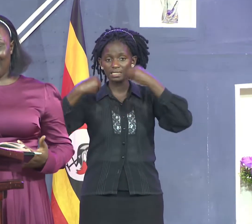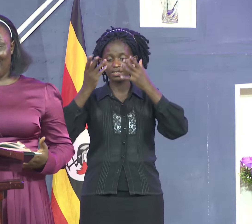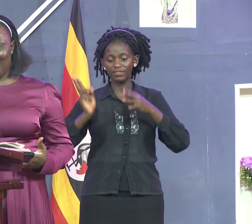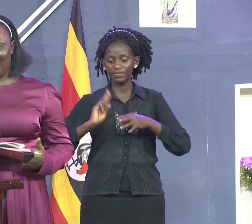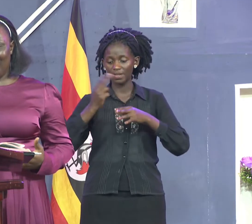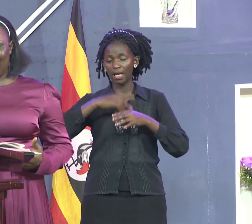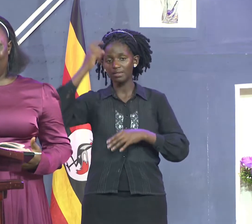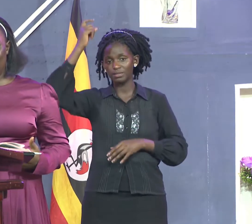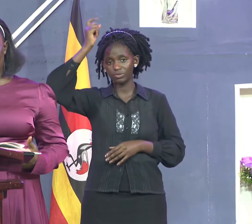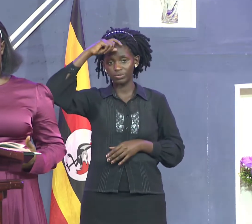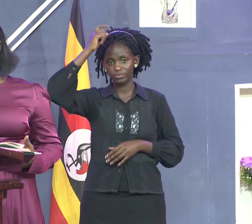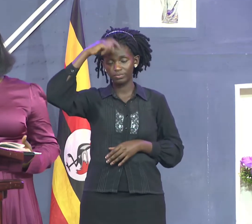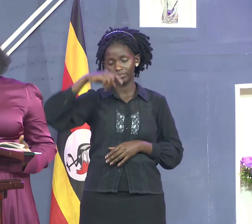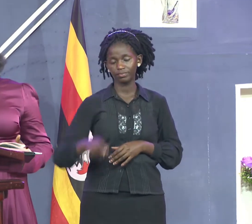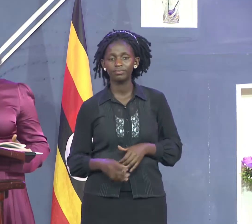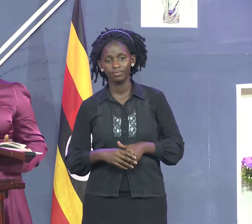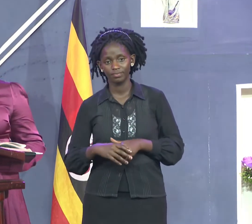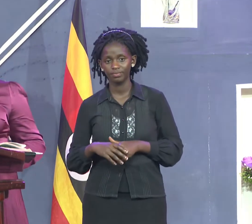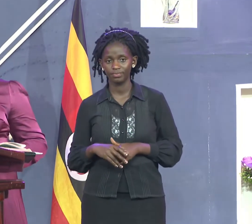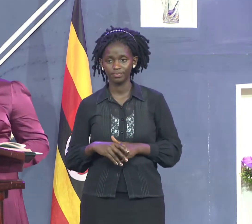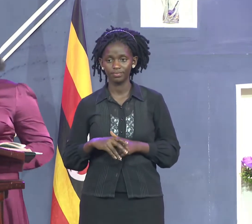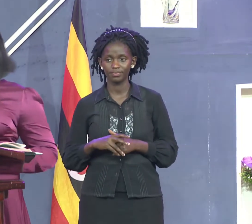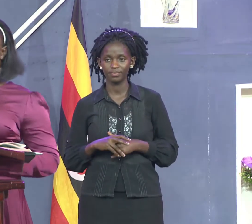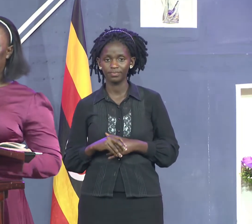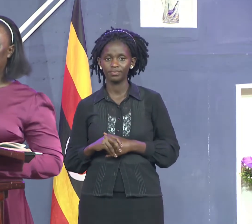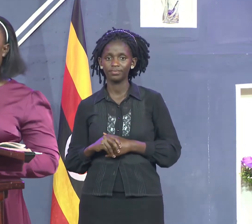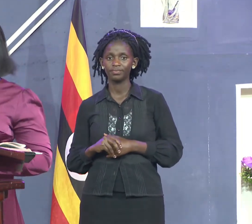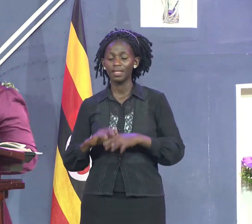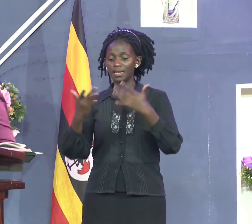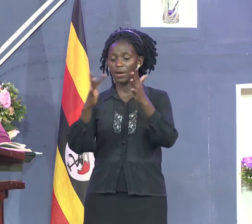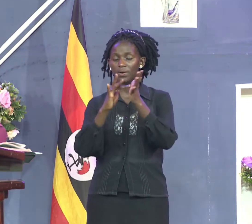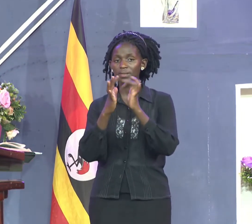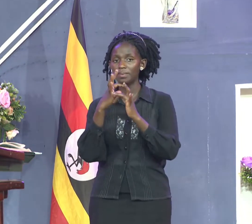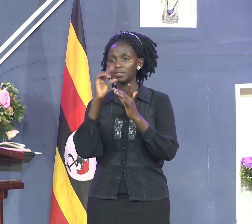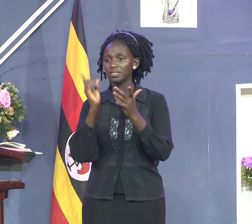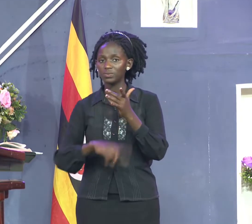and give us wisdom. Bible egamba